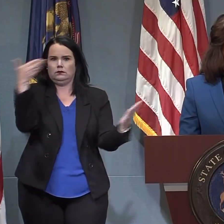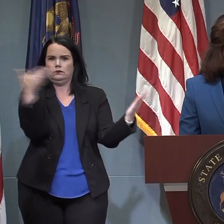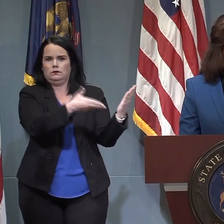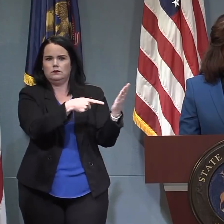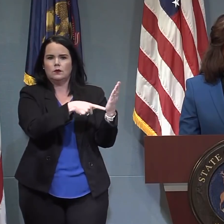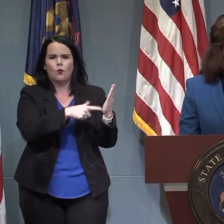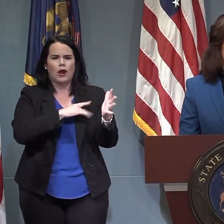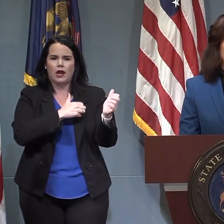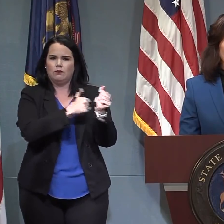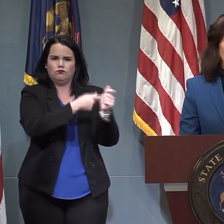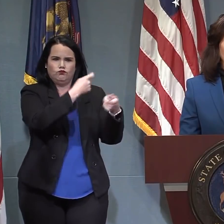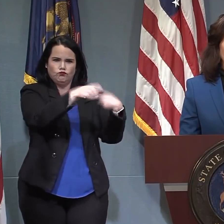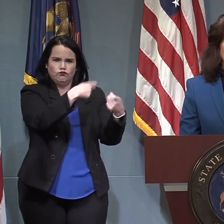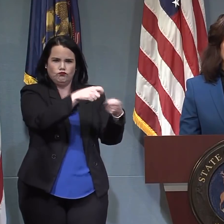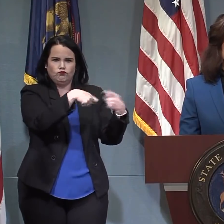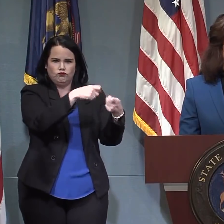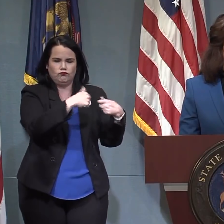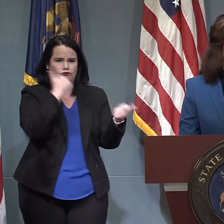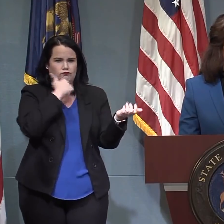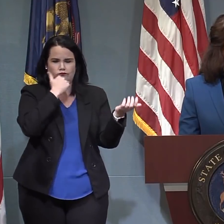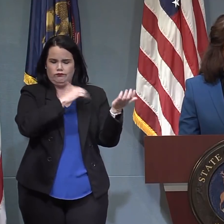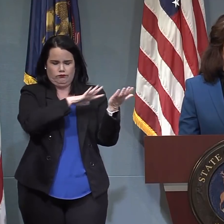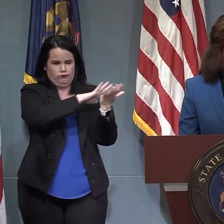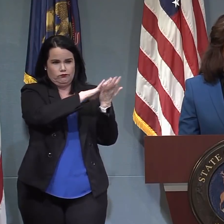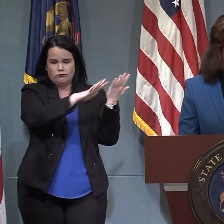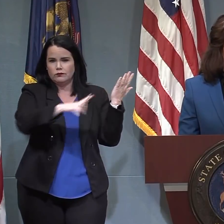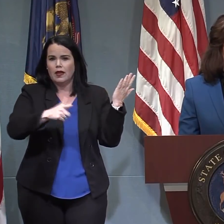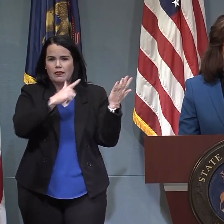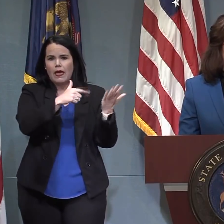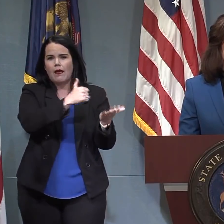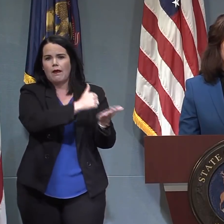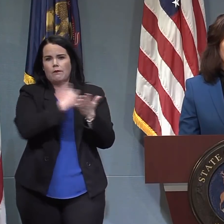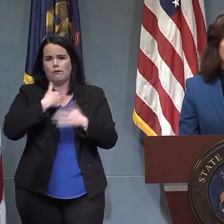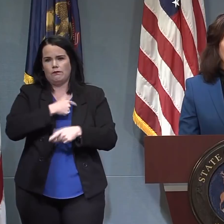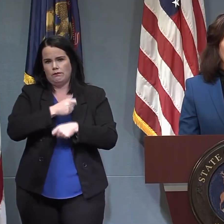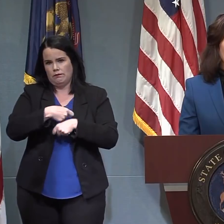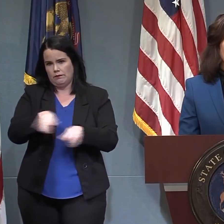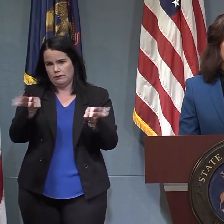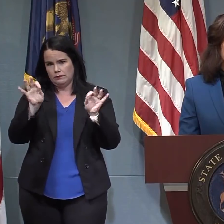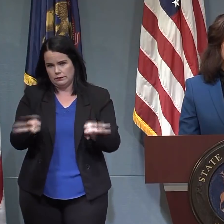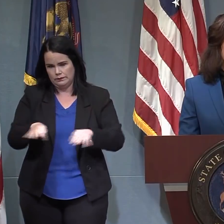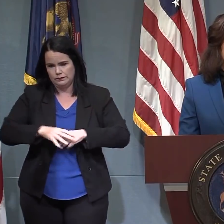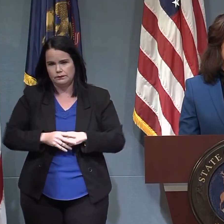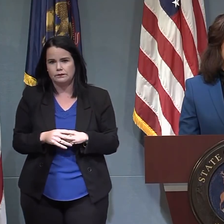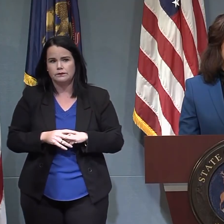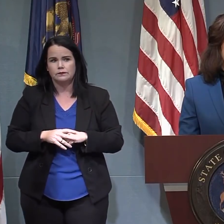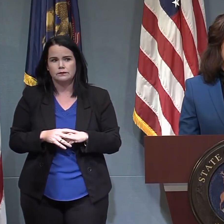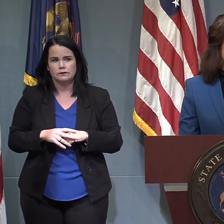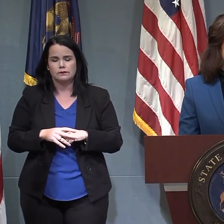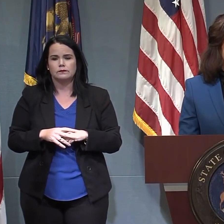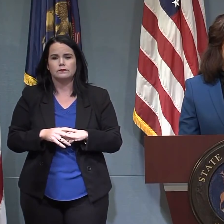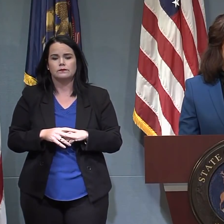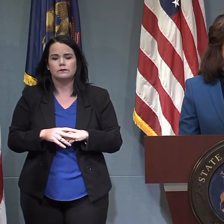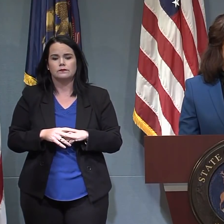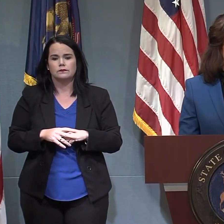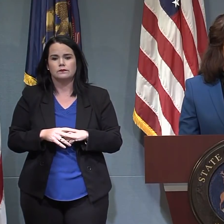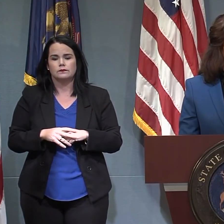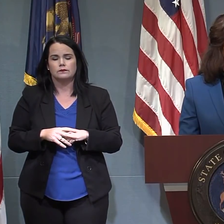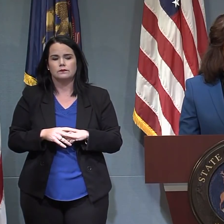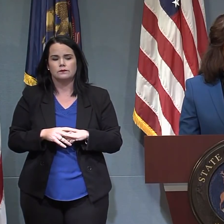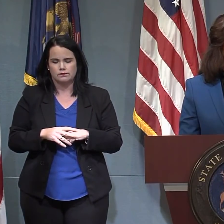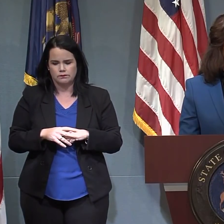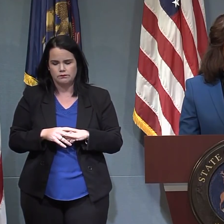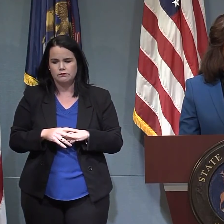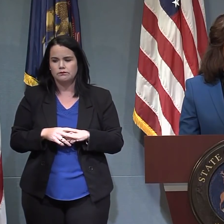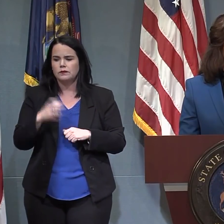are updating regularly that has been used to drive the decisions that we've made. I had the couple